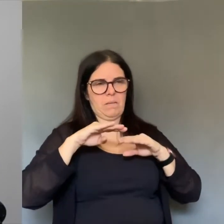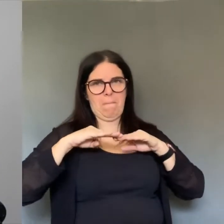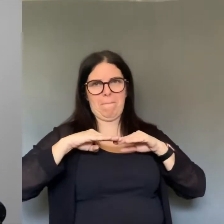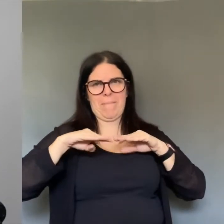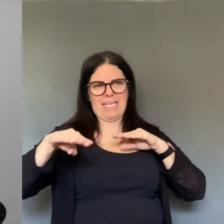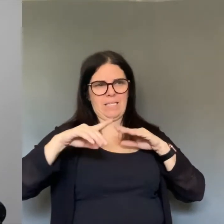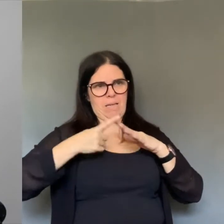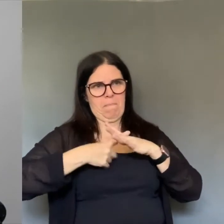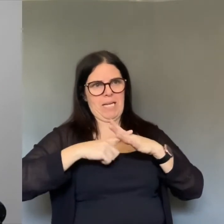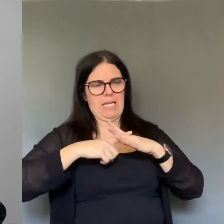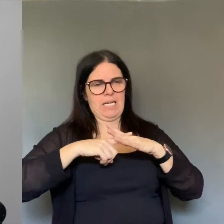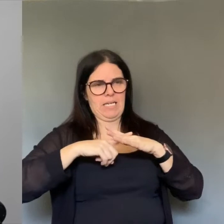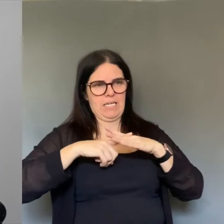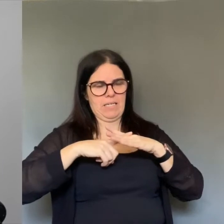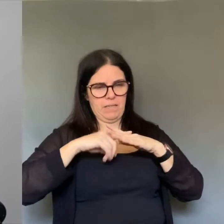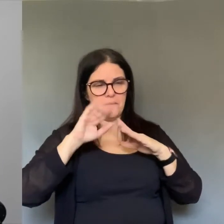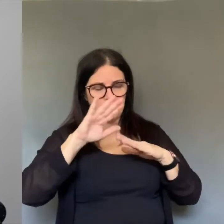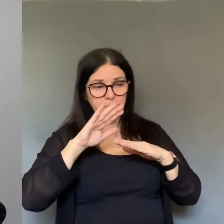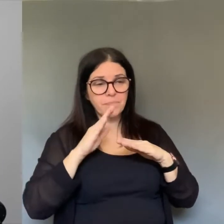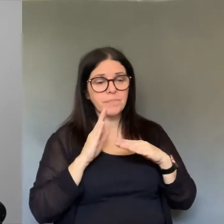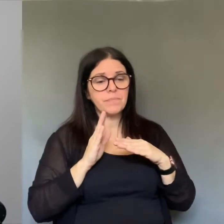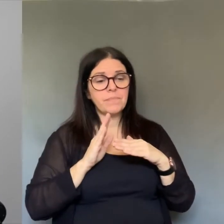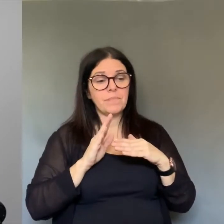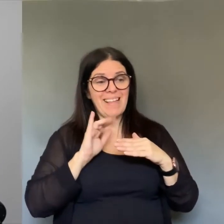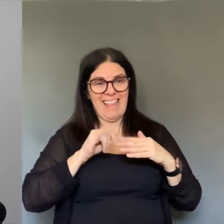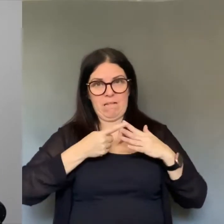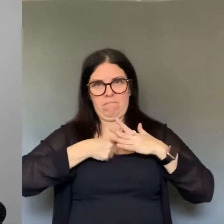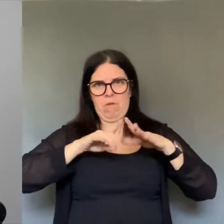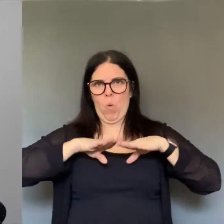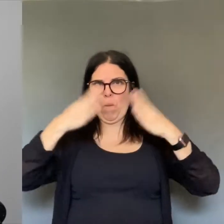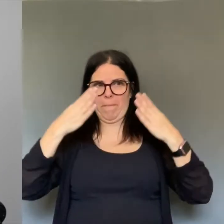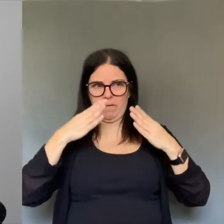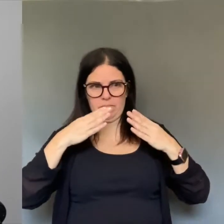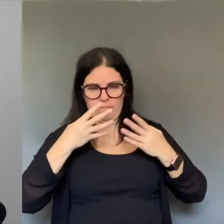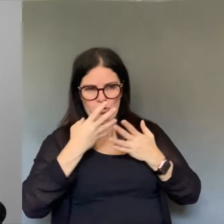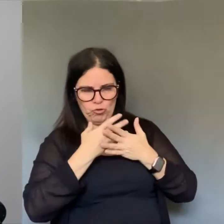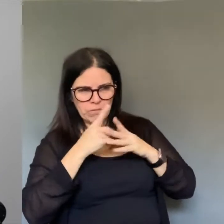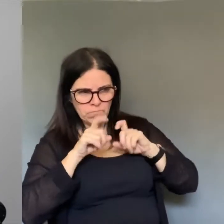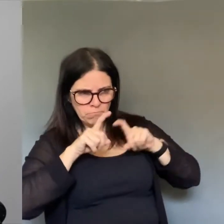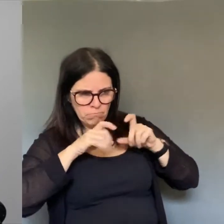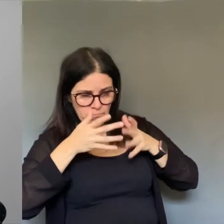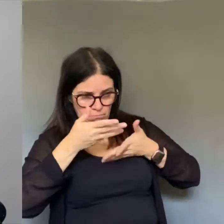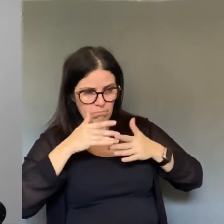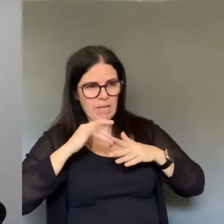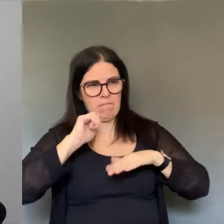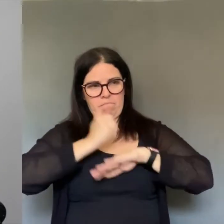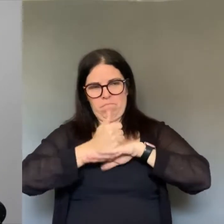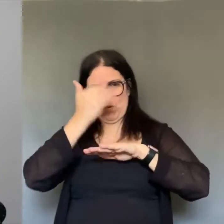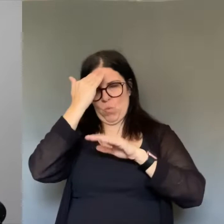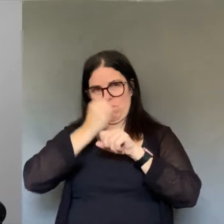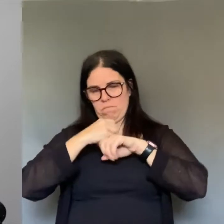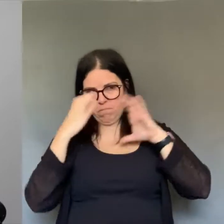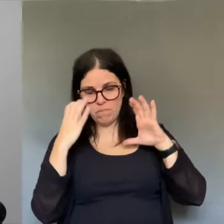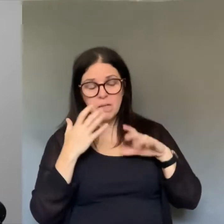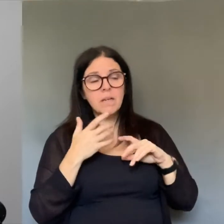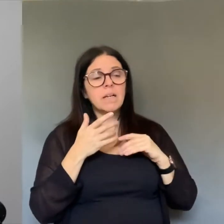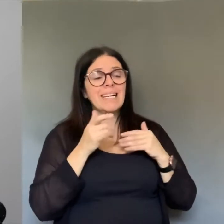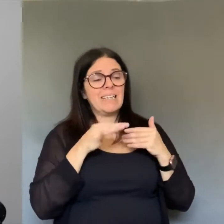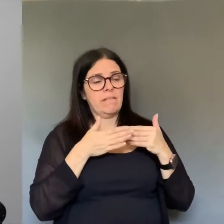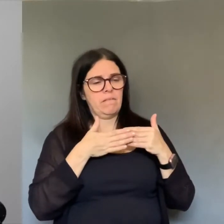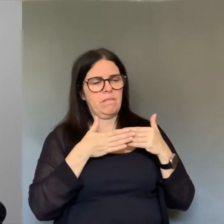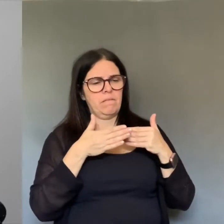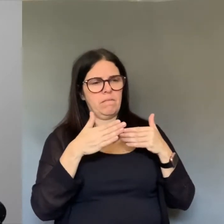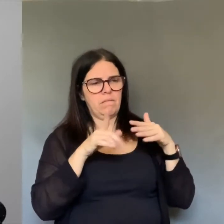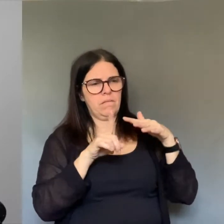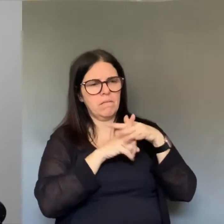on who is a case, who is not a case, whether they were symptomatic, whether they are not symptomatic. And then that was the baseline screen. If